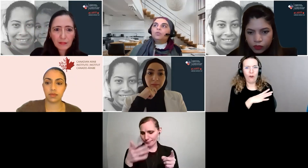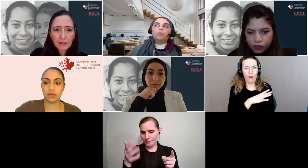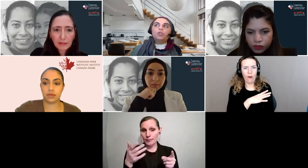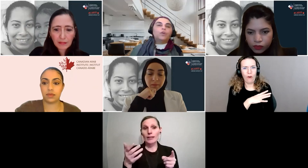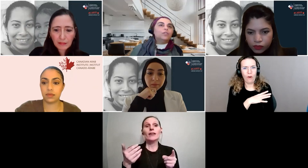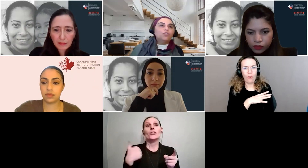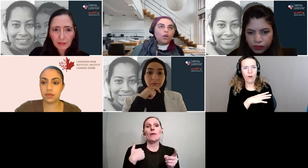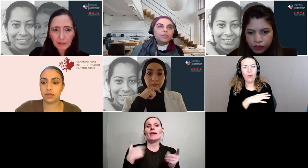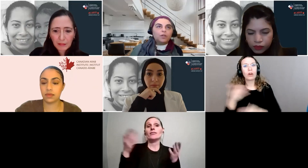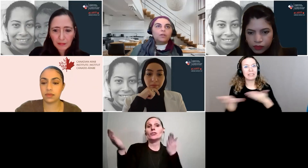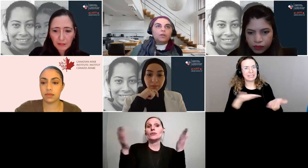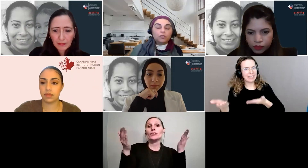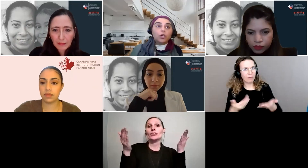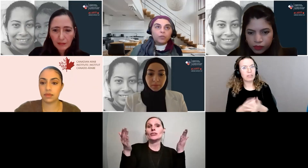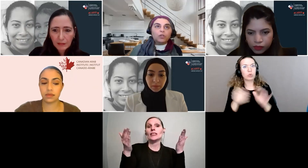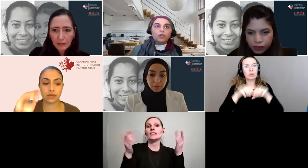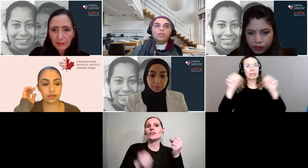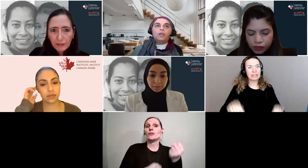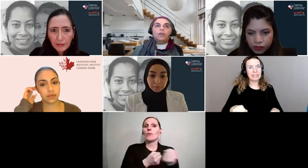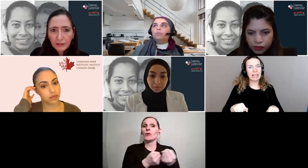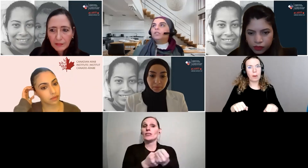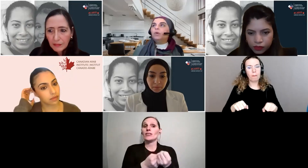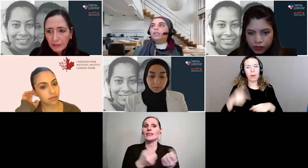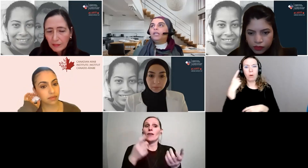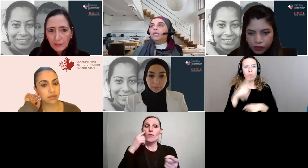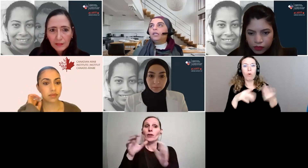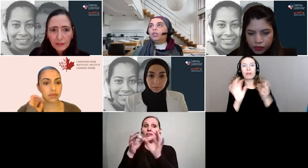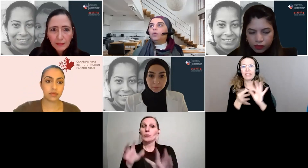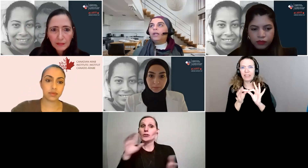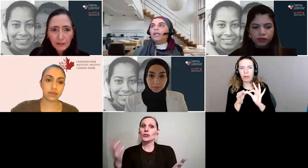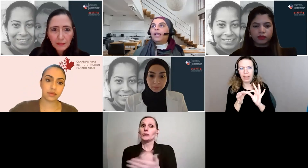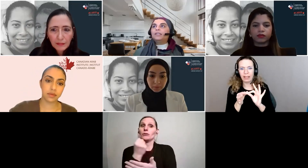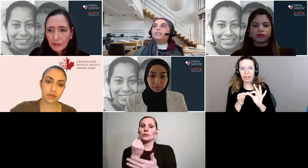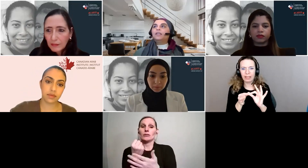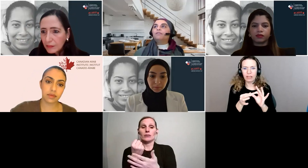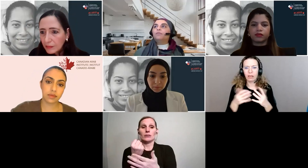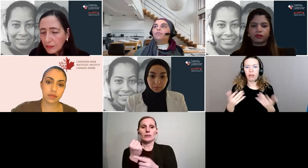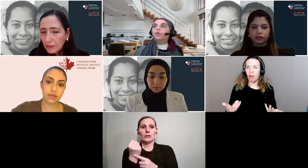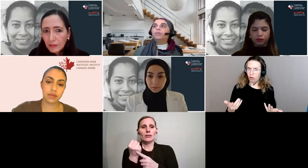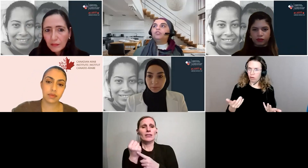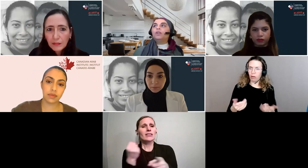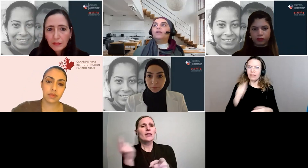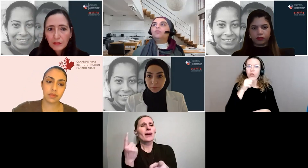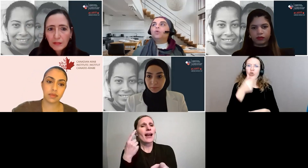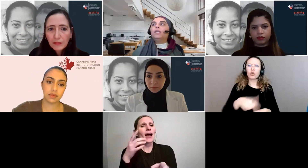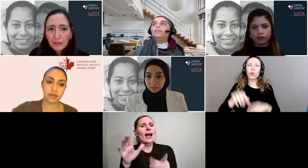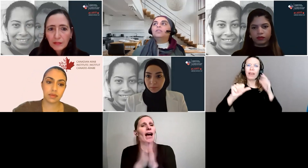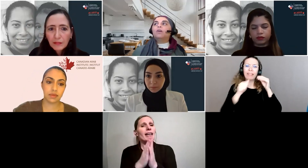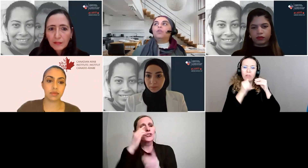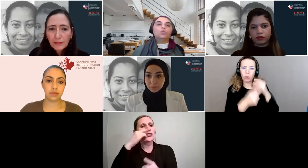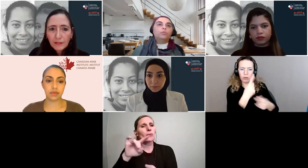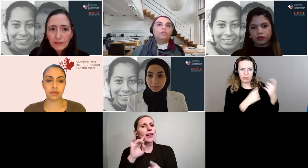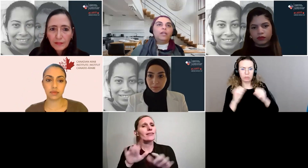services or supports for interpreters. Someone in the Q&A asked if you can please share the names or